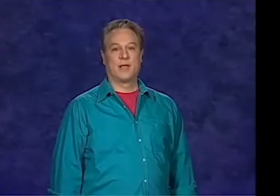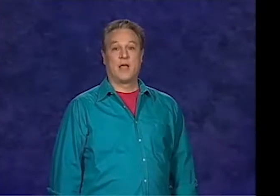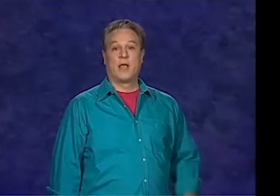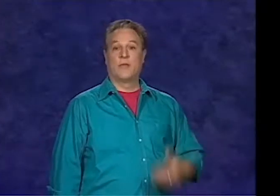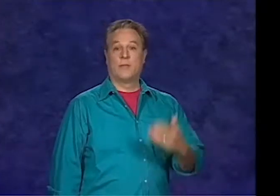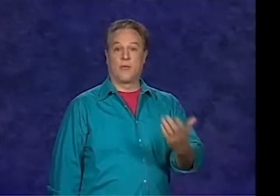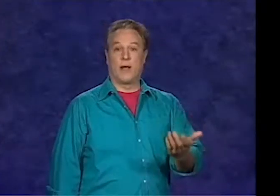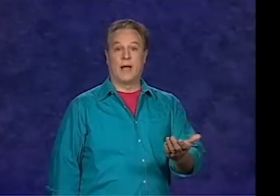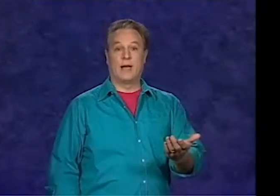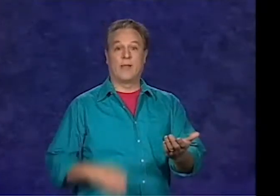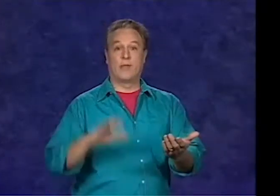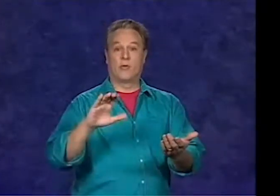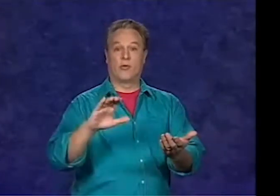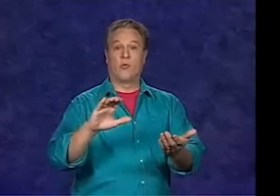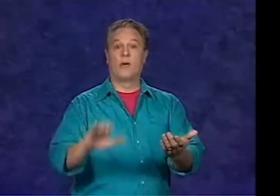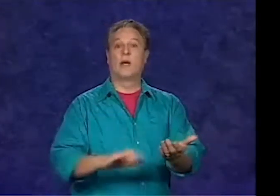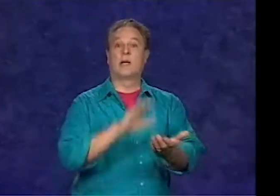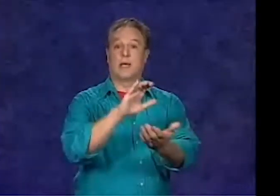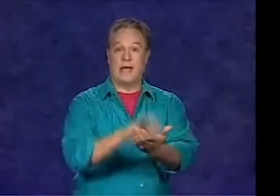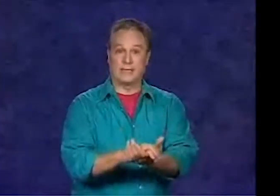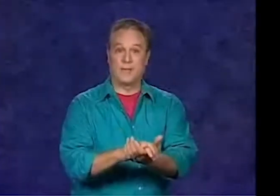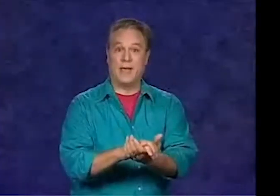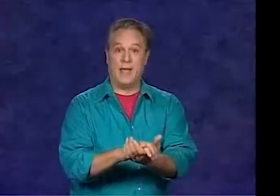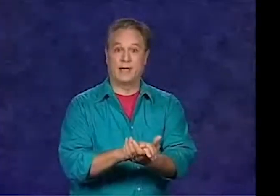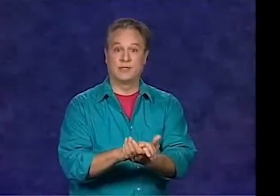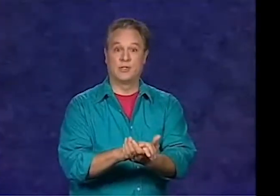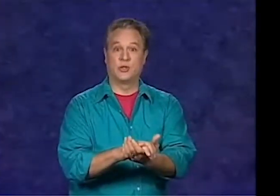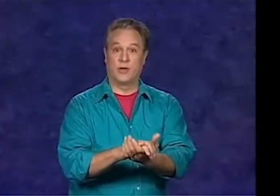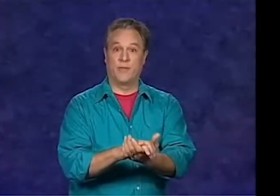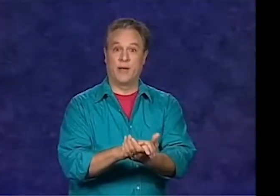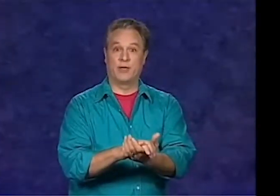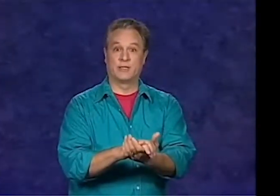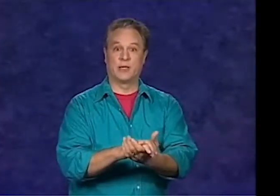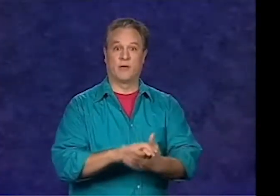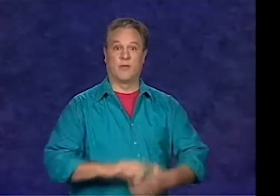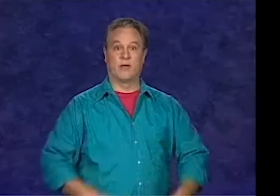The bride and the groom clasp hands during the marriage ceremony.